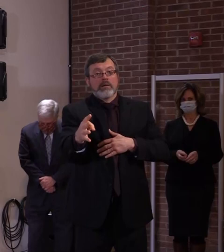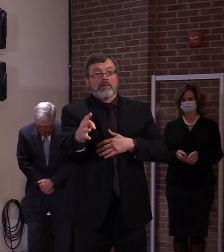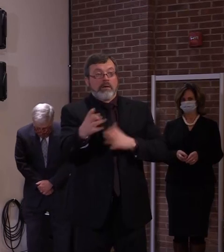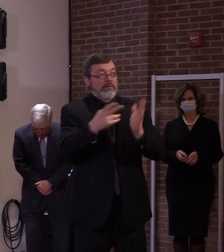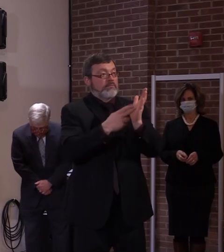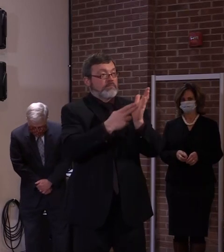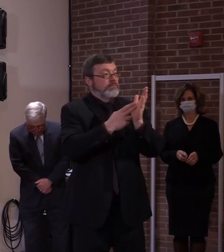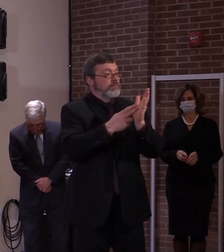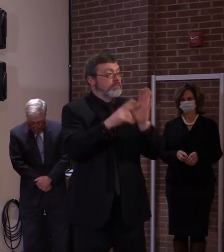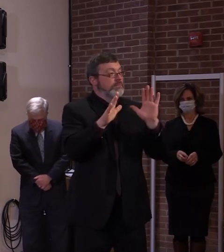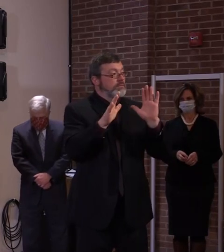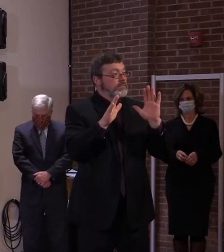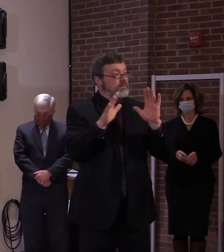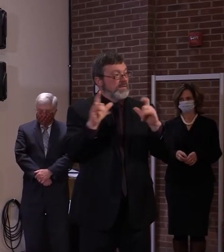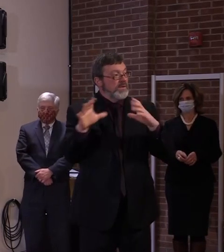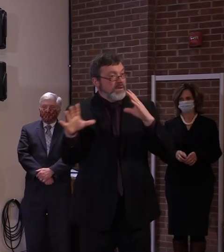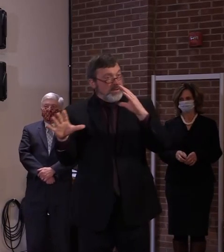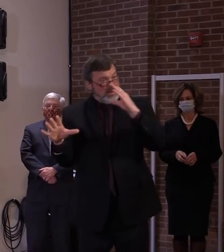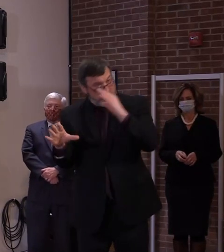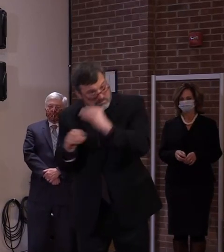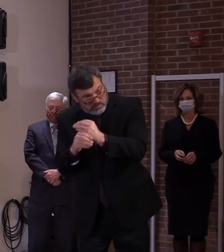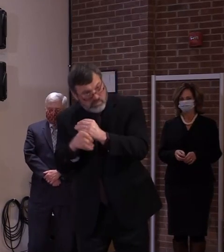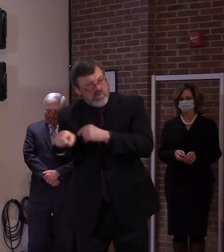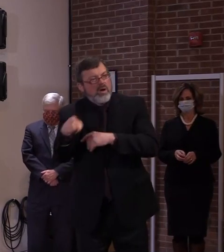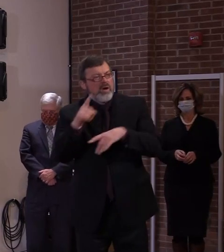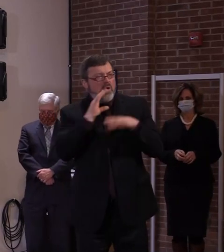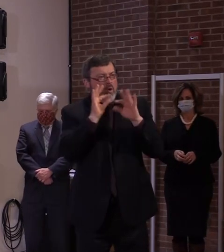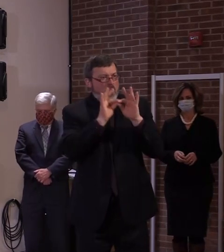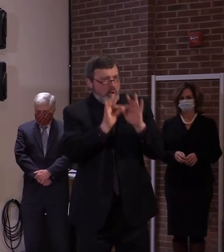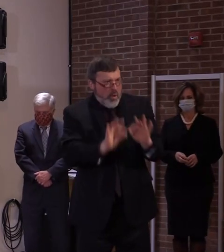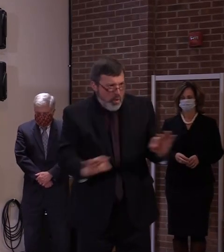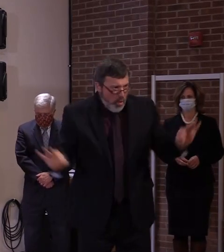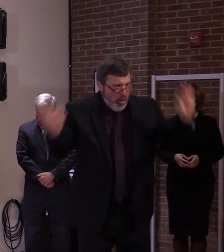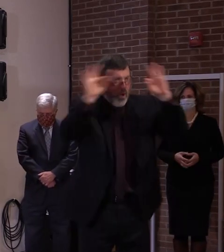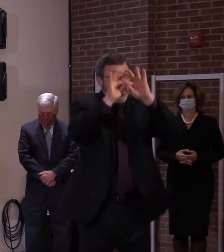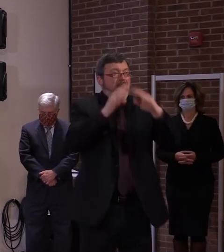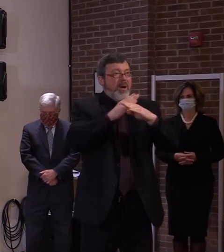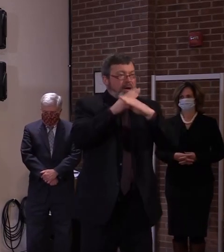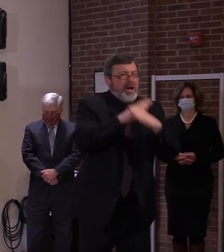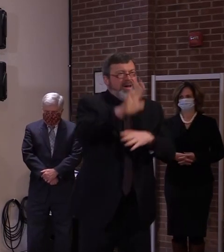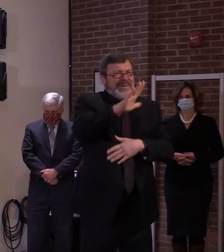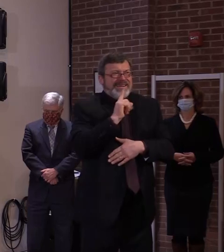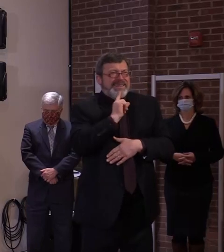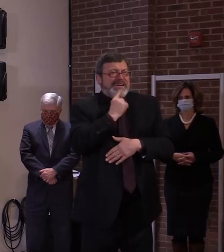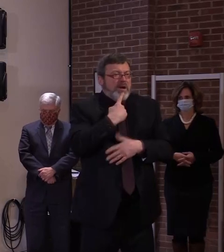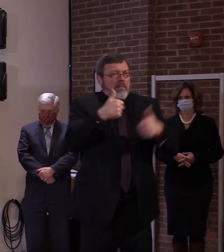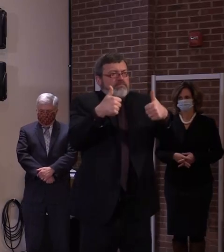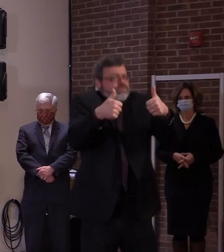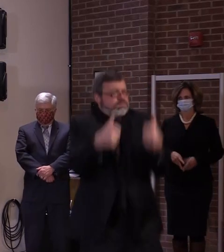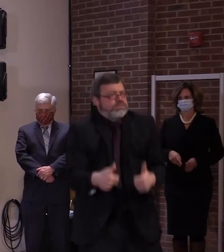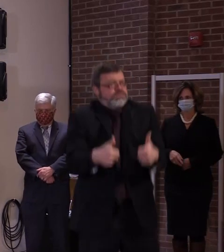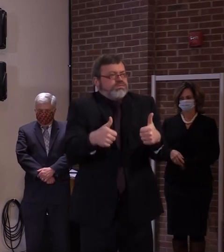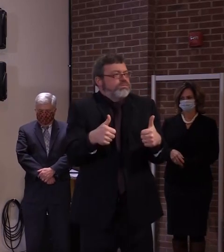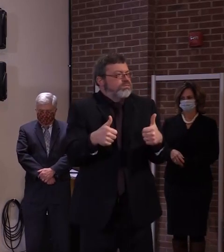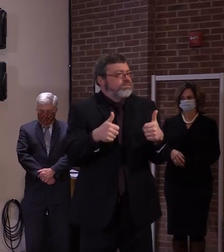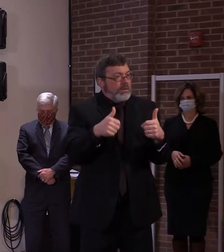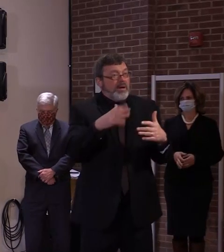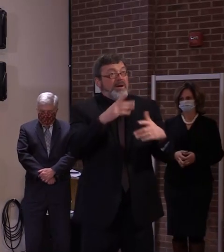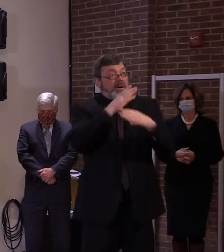outcomes, serious illness, hospitalization, and death. That is the true measure of the vaccine's